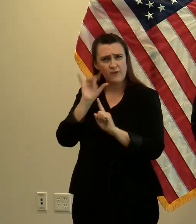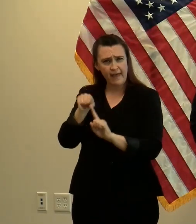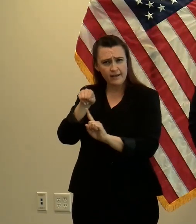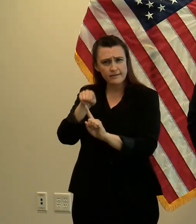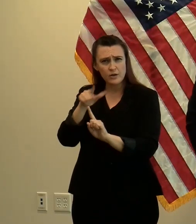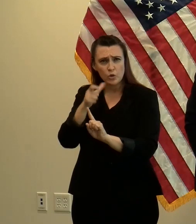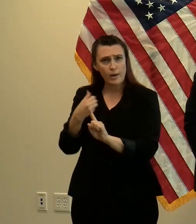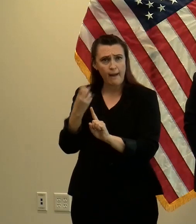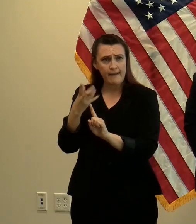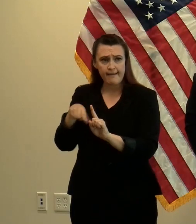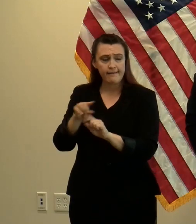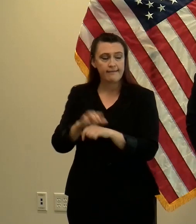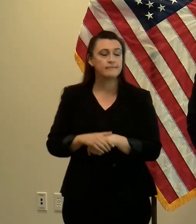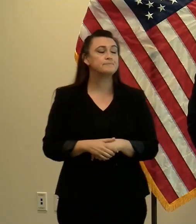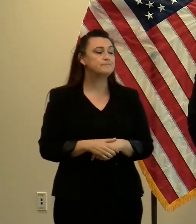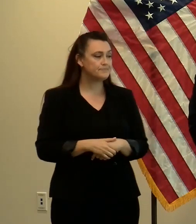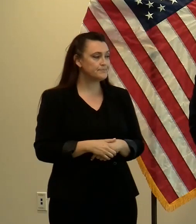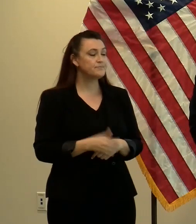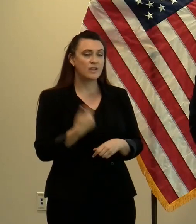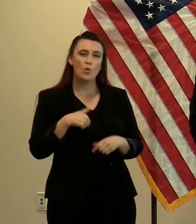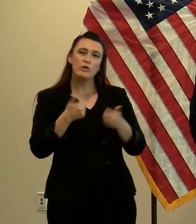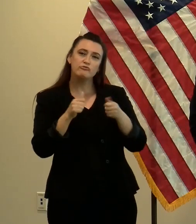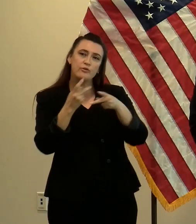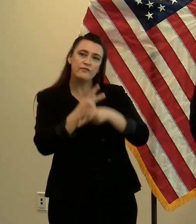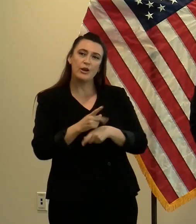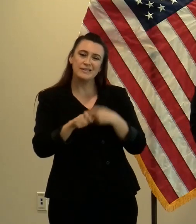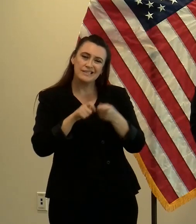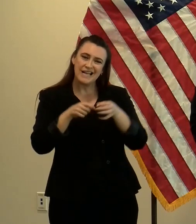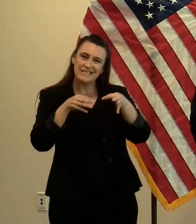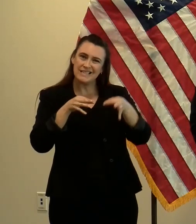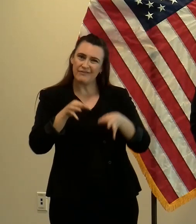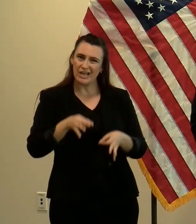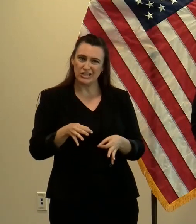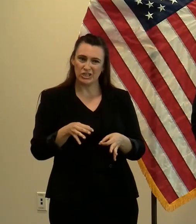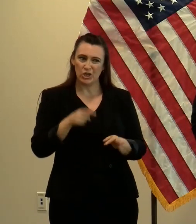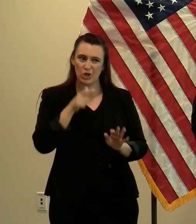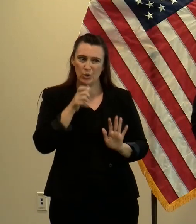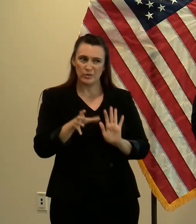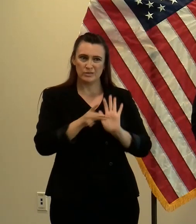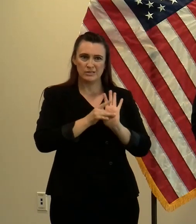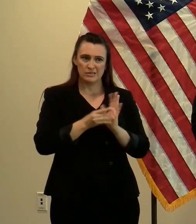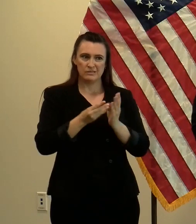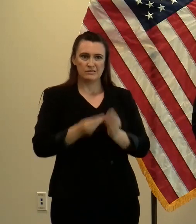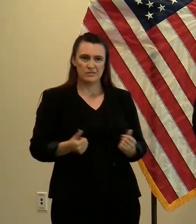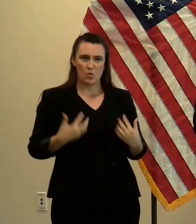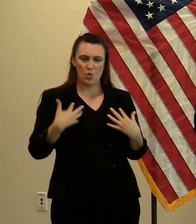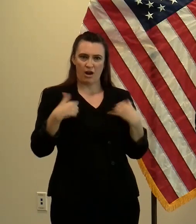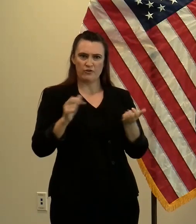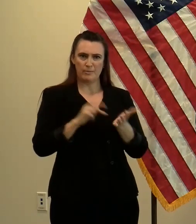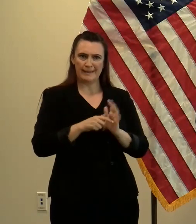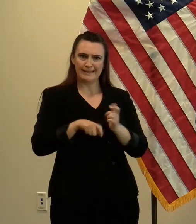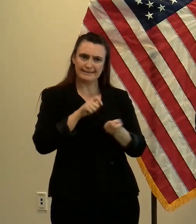We are currently working on that definition and are hoping to post it on our website on Sunday.